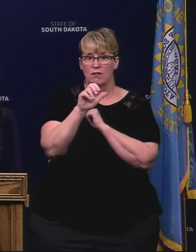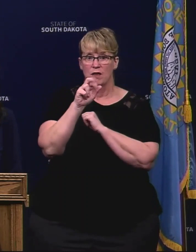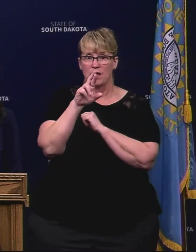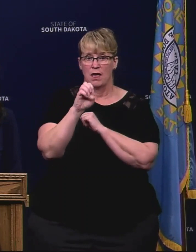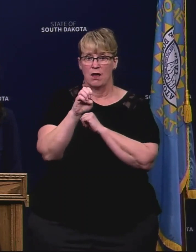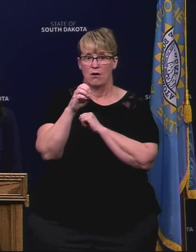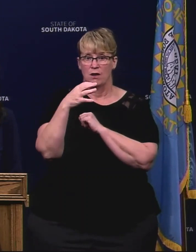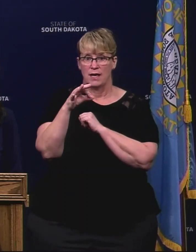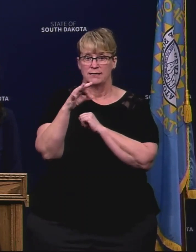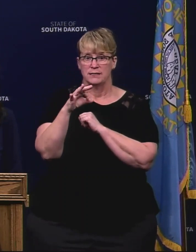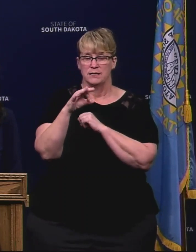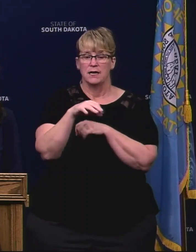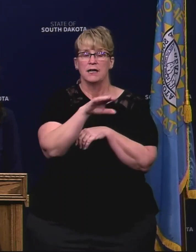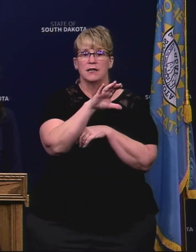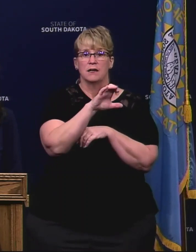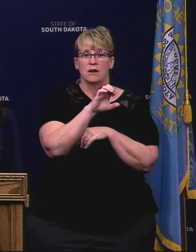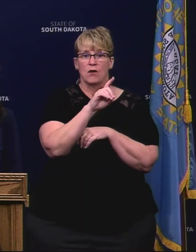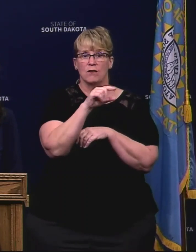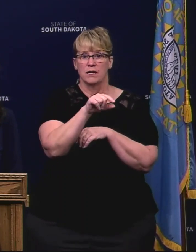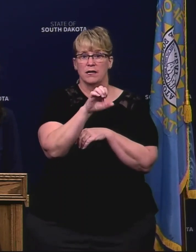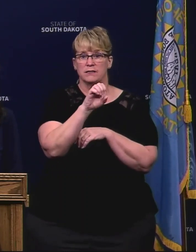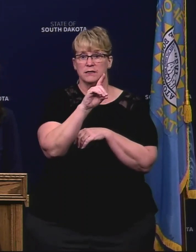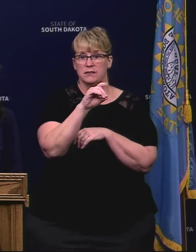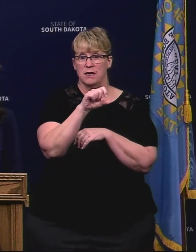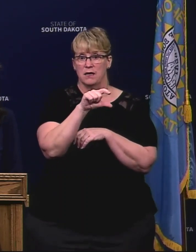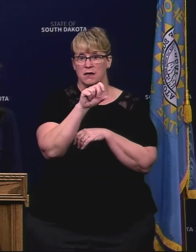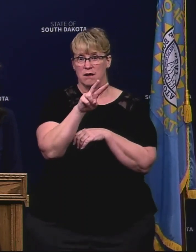app, it is available on covid.sd.gov.